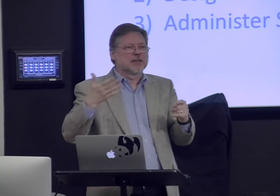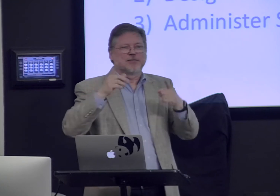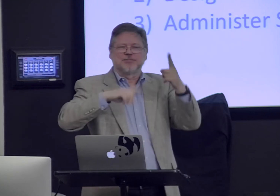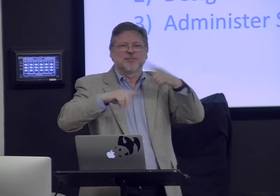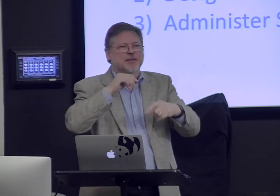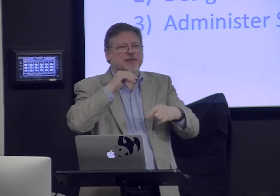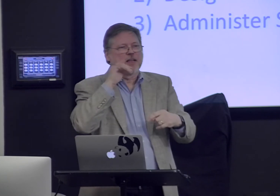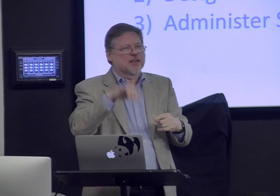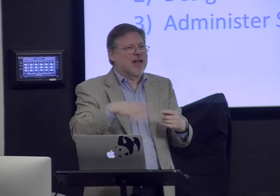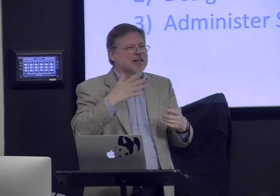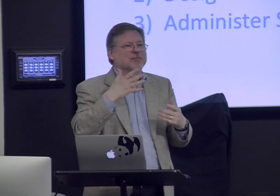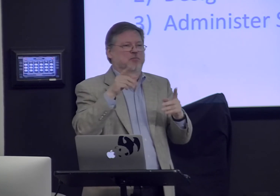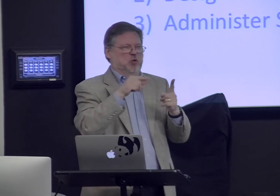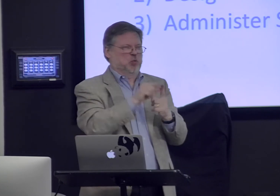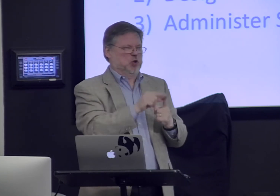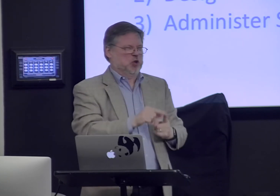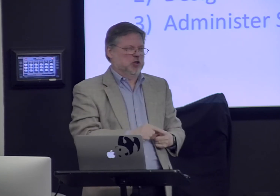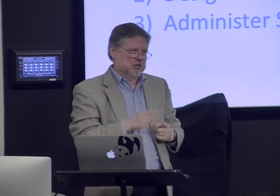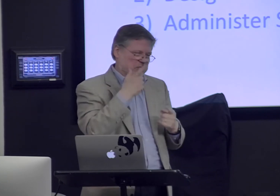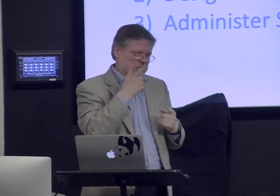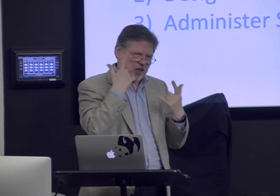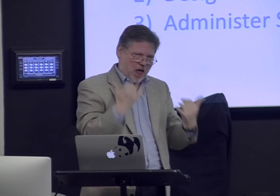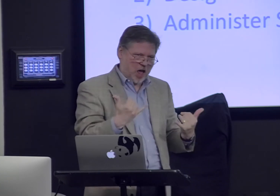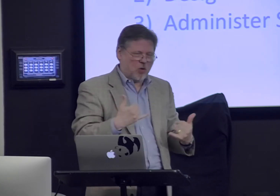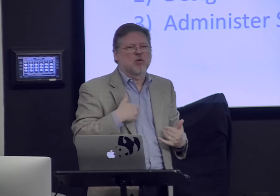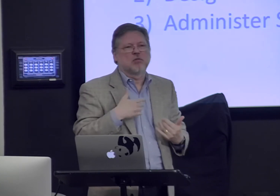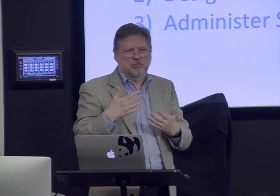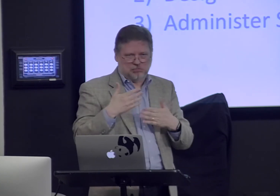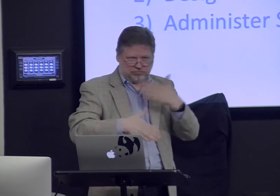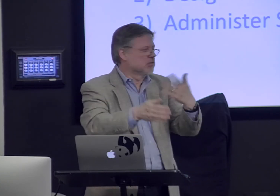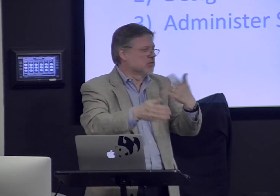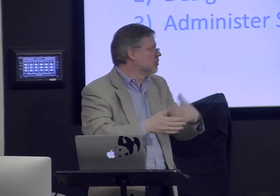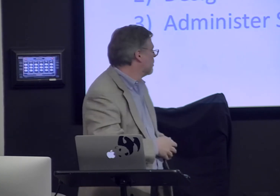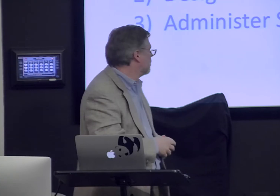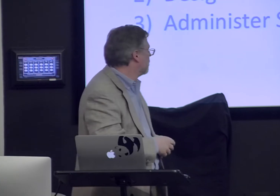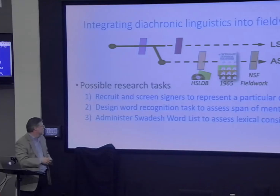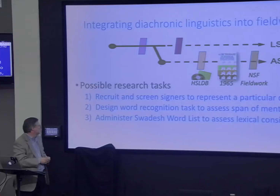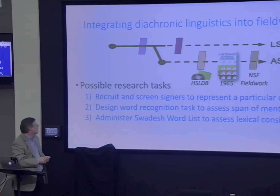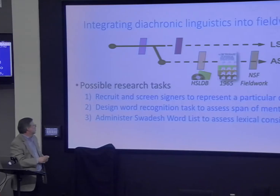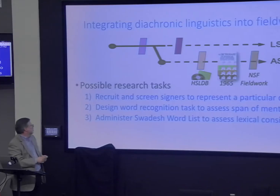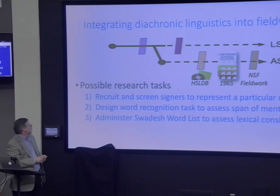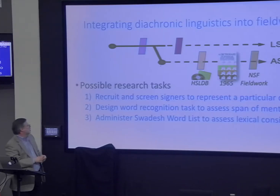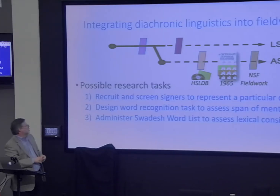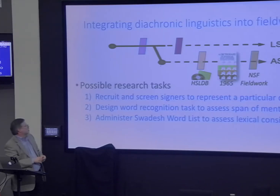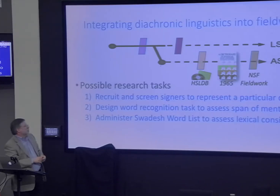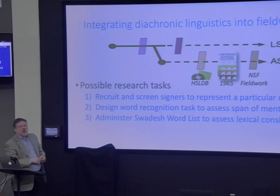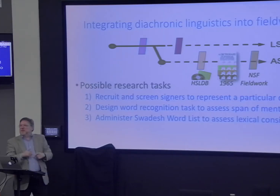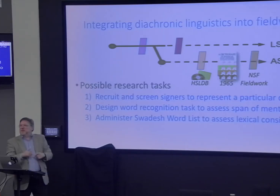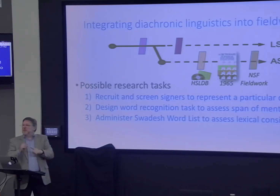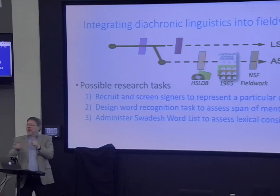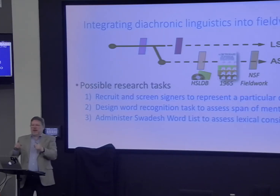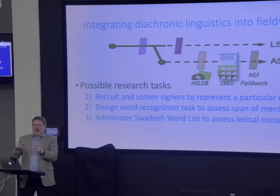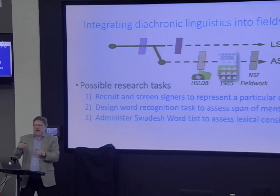different lexical items, I needed to have a consistent word list to use, at least for now. So